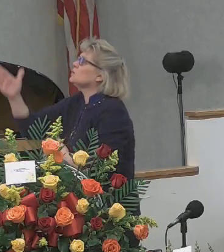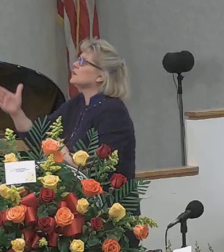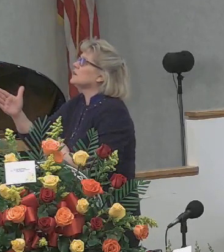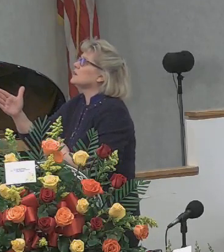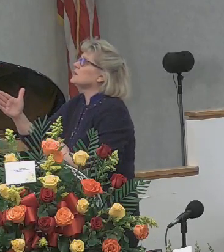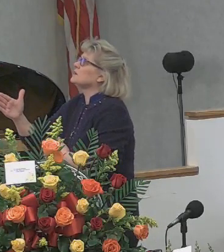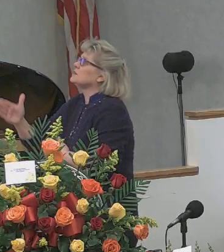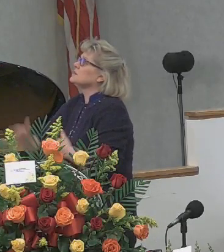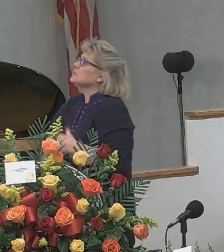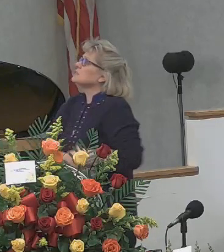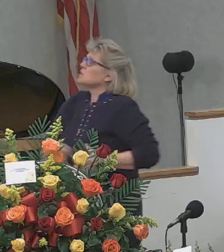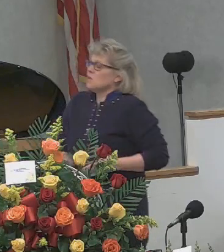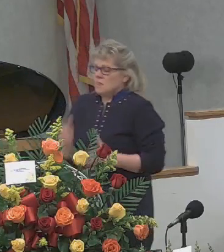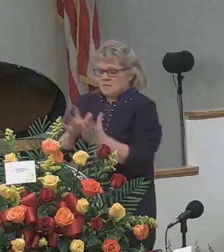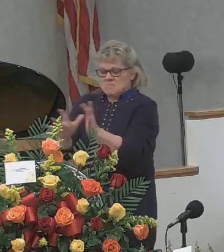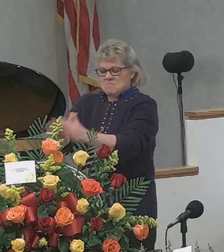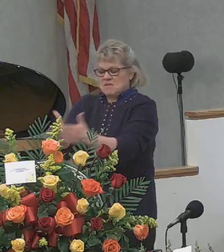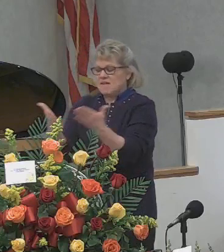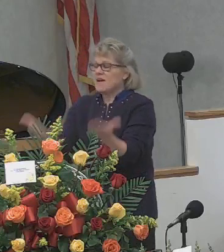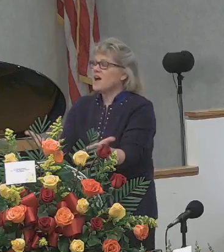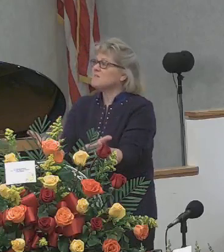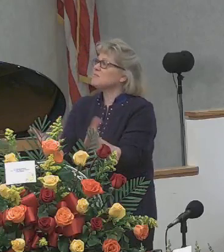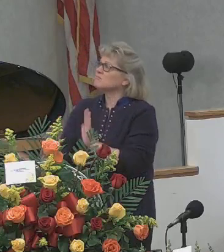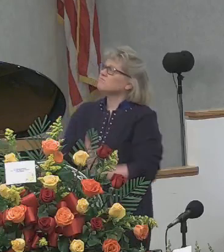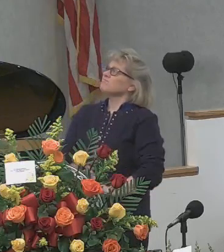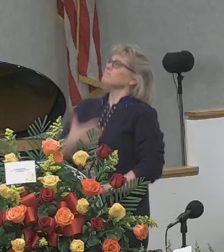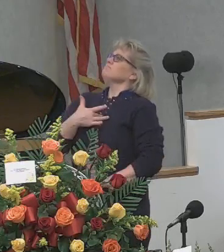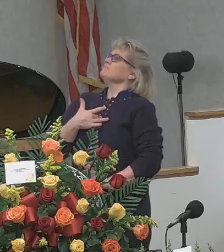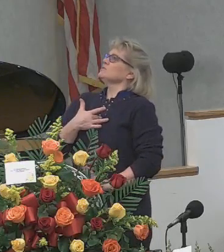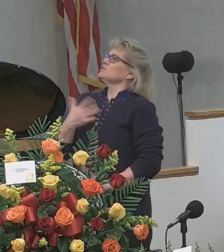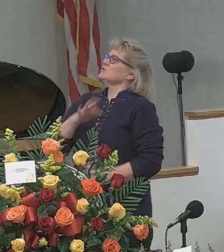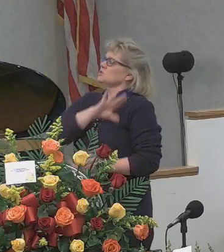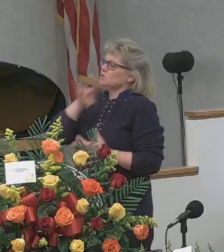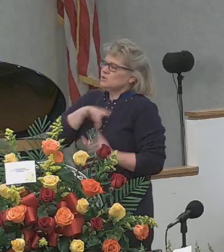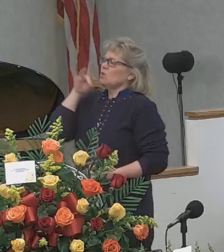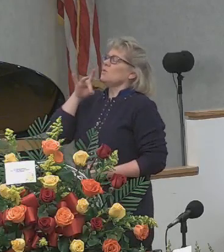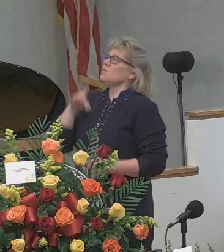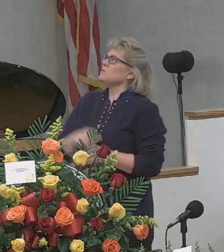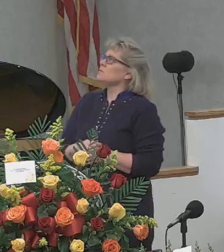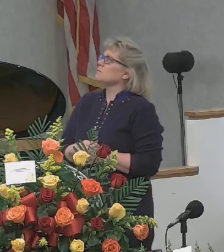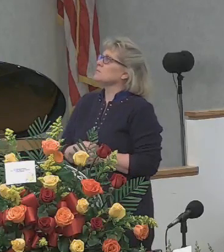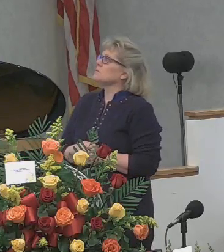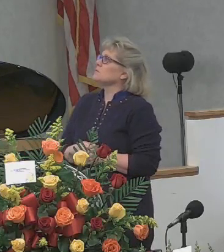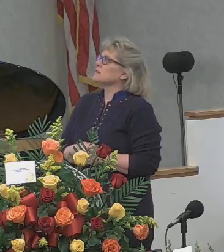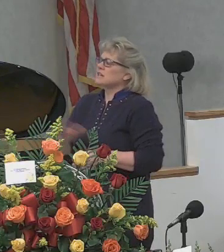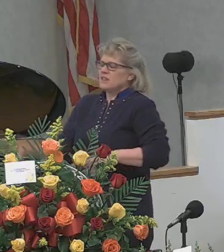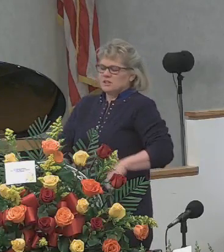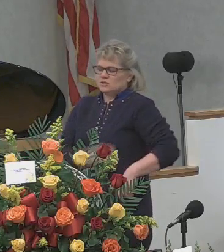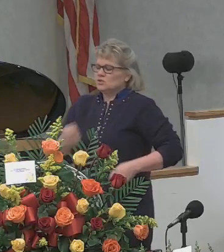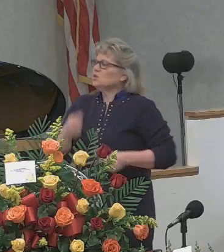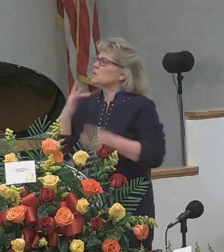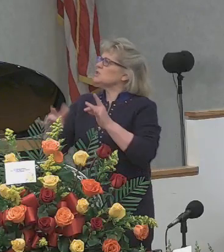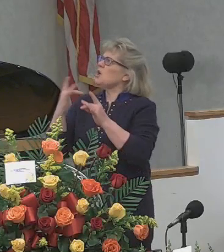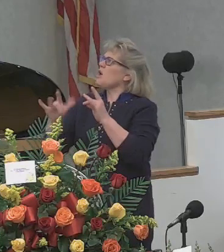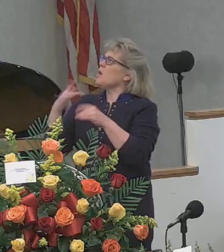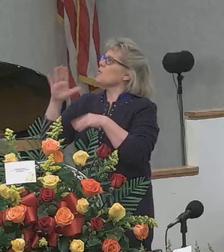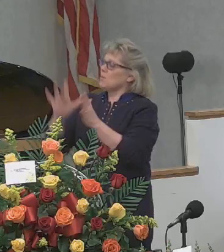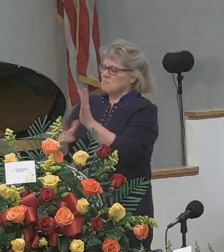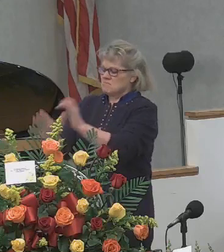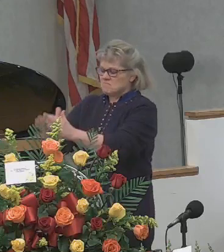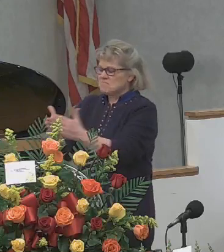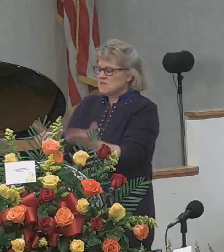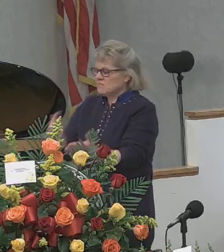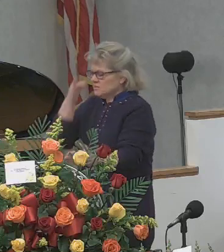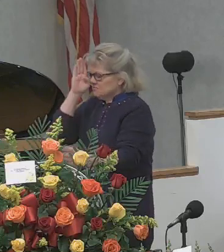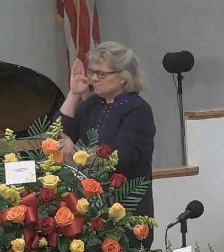Slashing his foes with the word of the Lord, piercing asunder the spirit and soul. For it is sharper than any two-edged sword, pressing